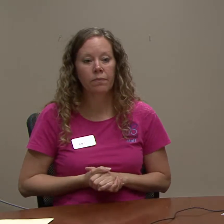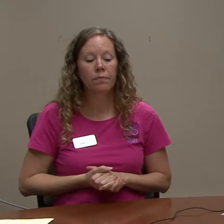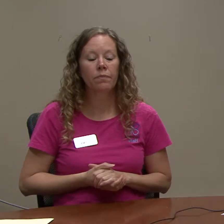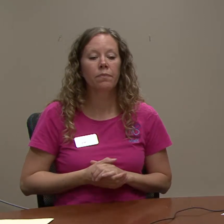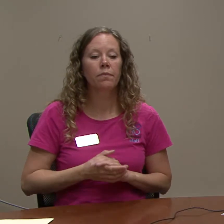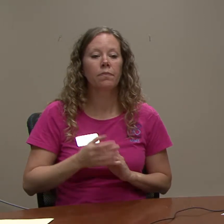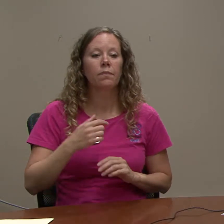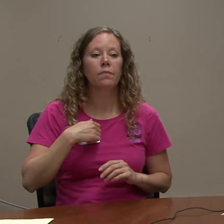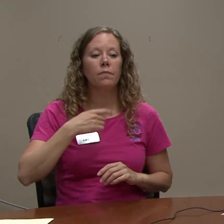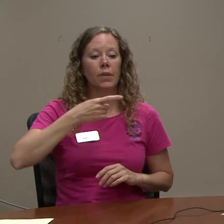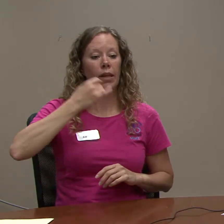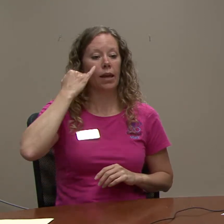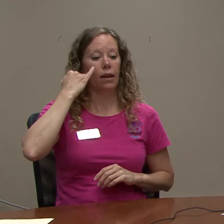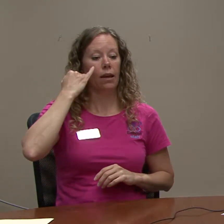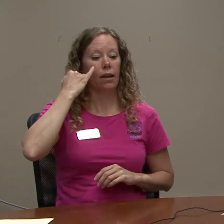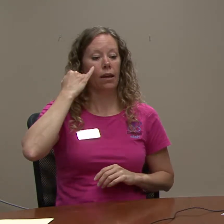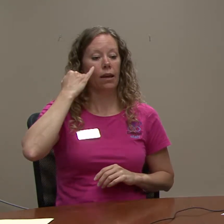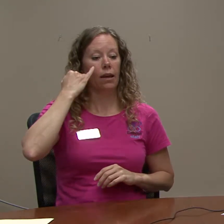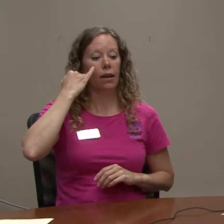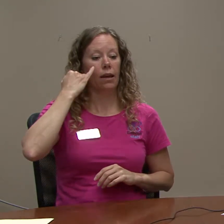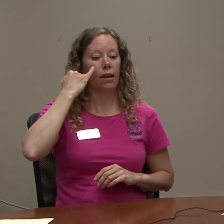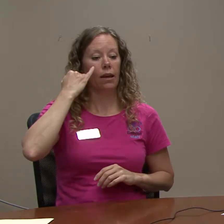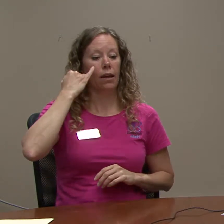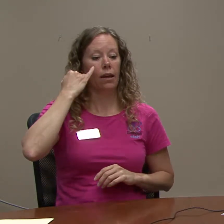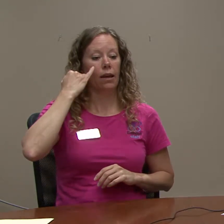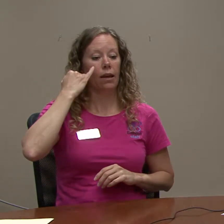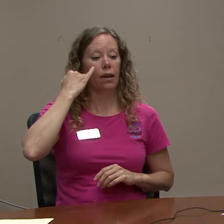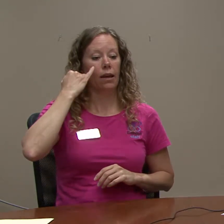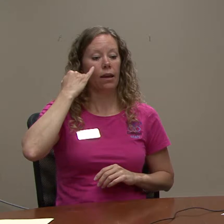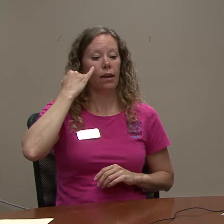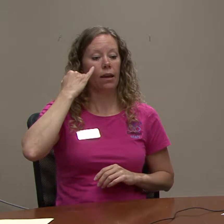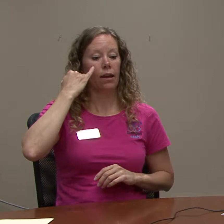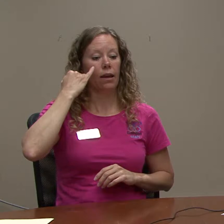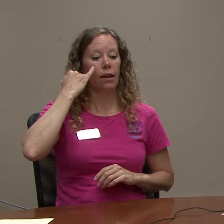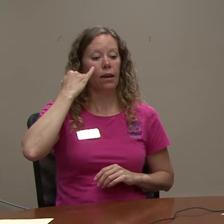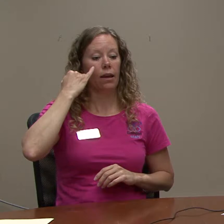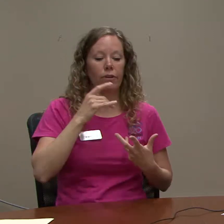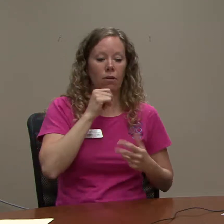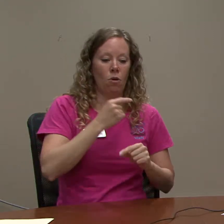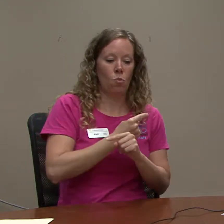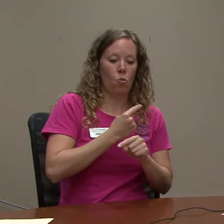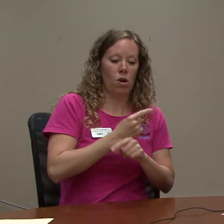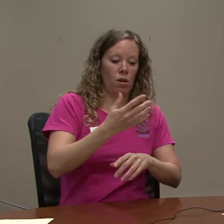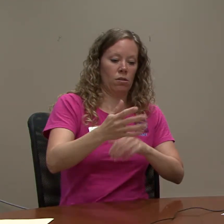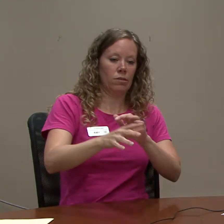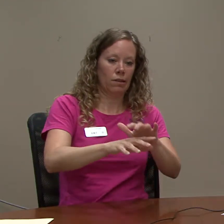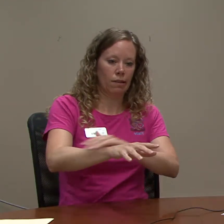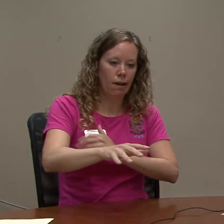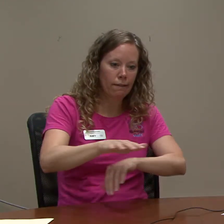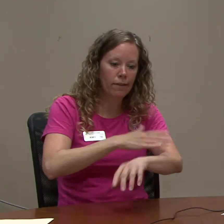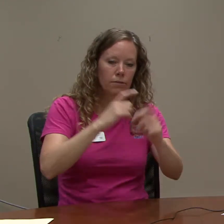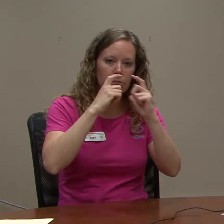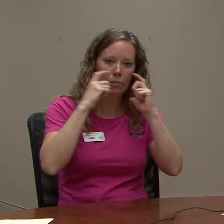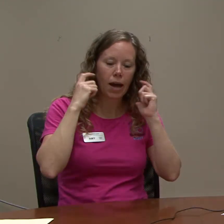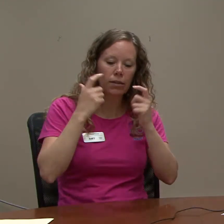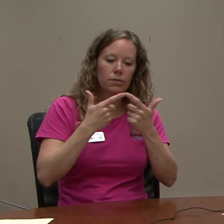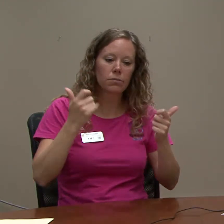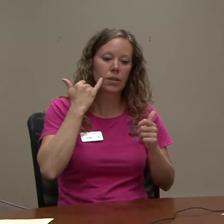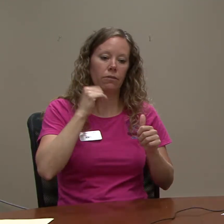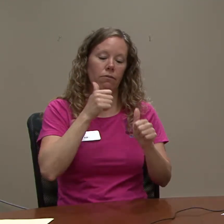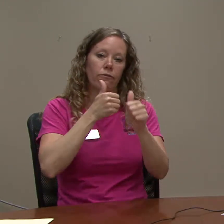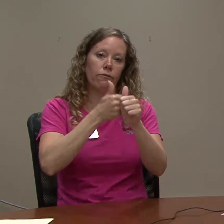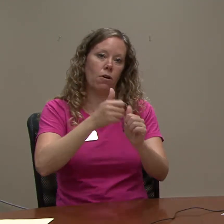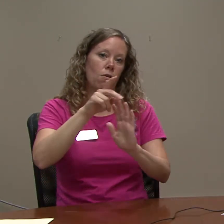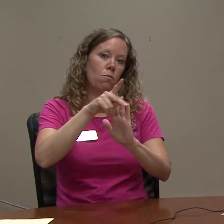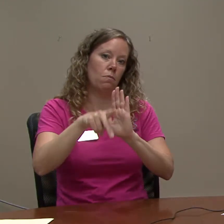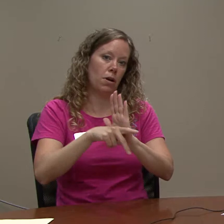to declare a COVID-19 outbreak if appropriate protection is not taken, and the same persons do not follow the proper